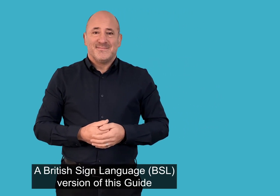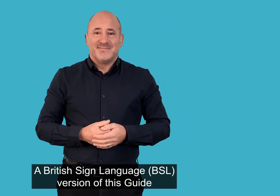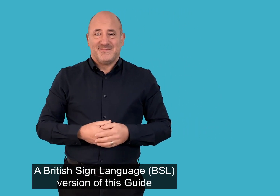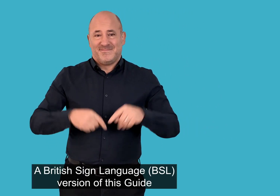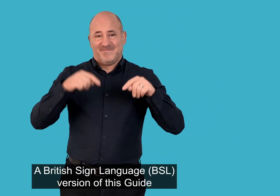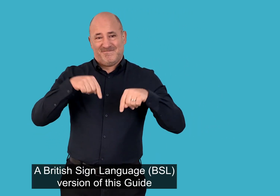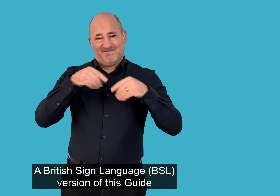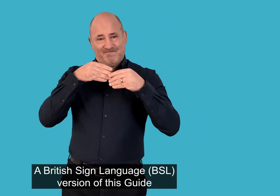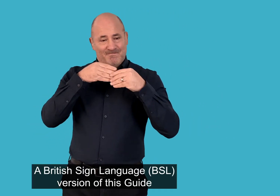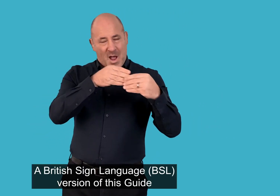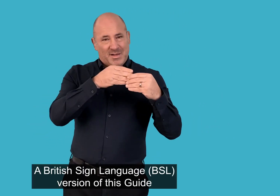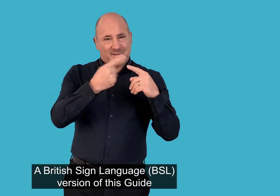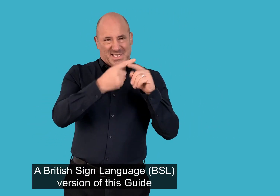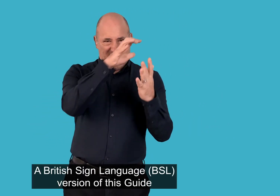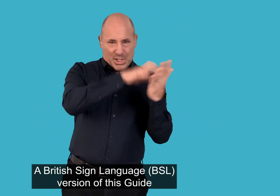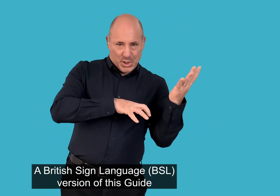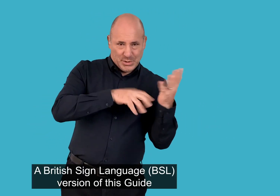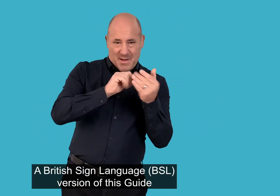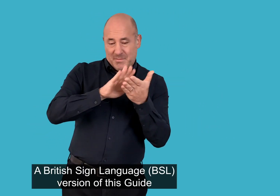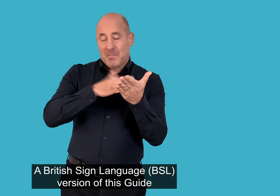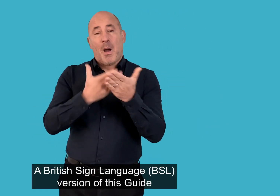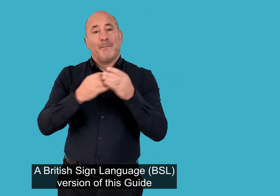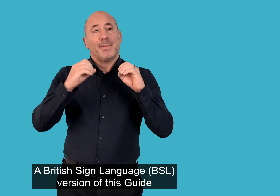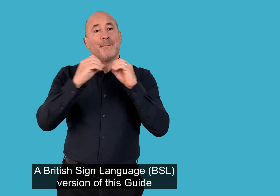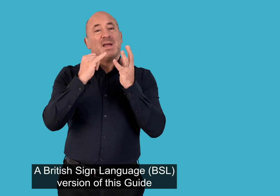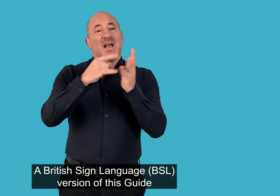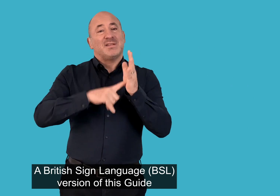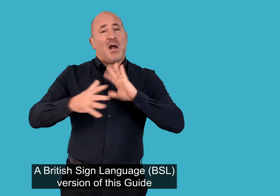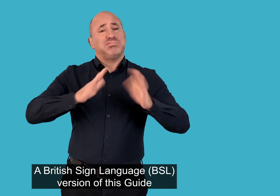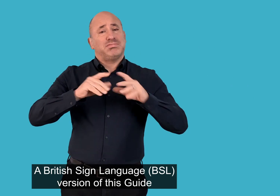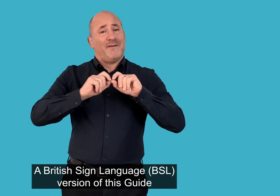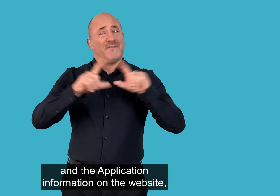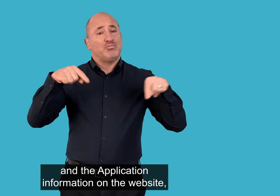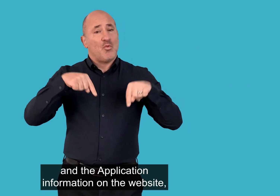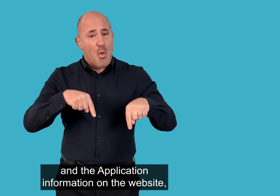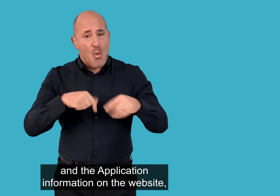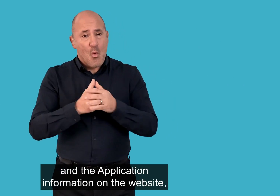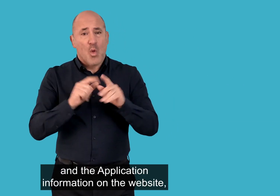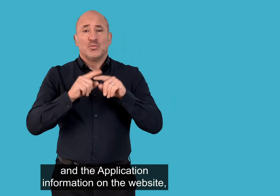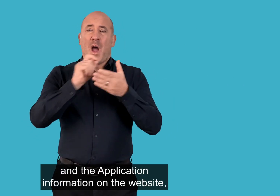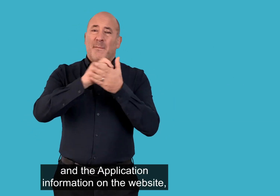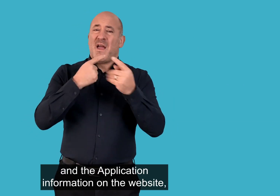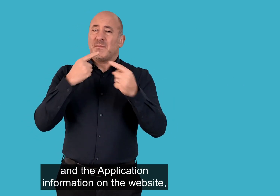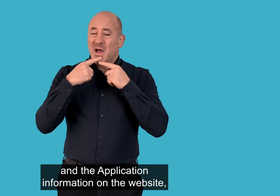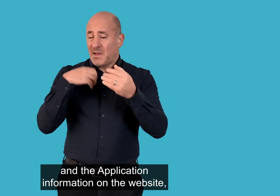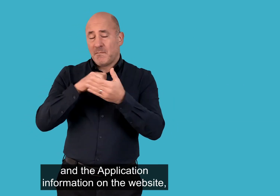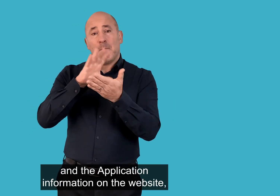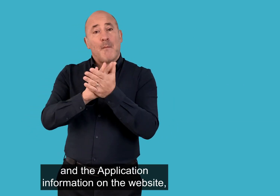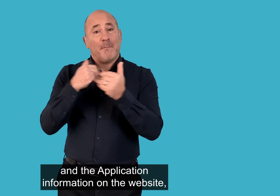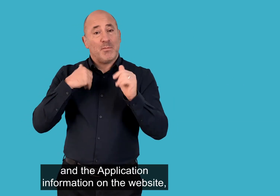A British Sign Language BSL version of this guide, and the application information on the website with captions